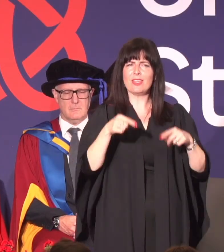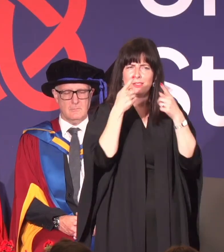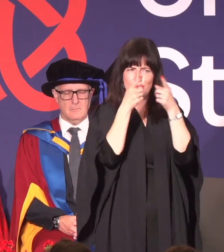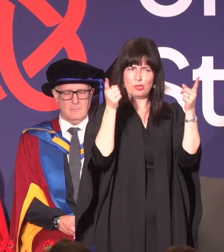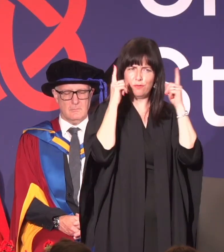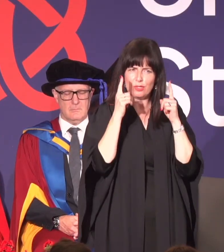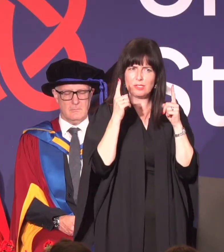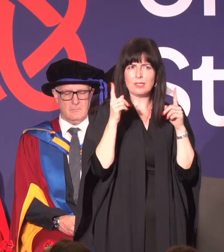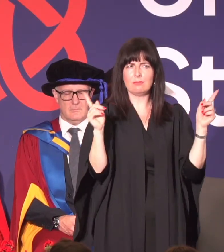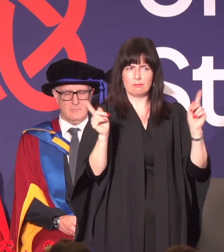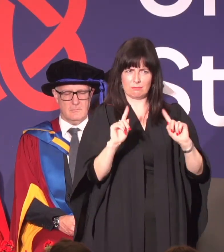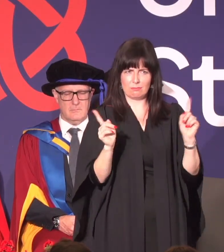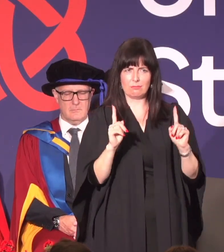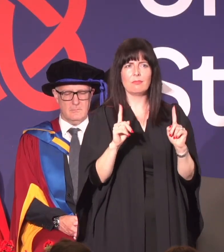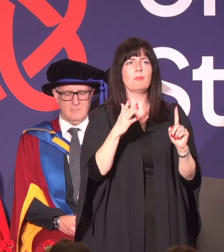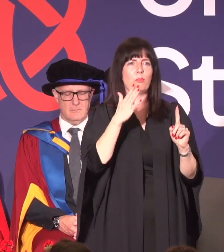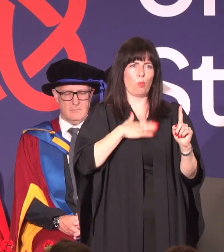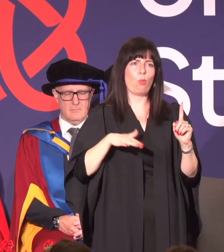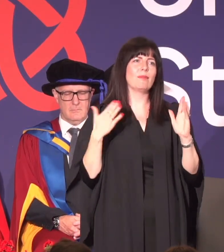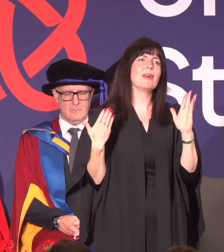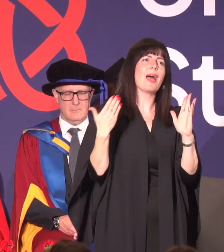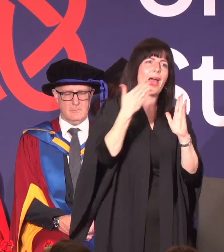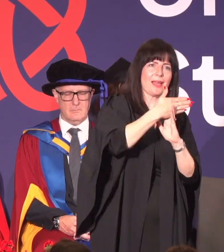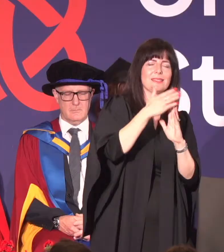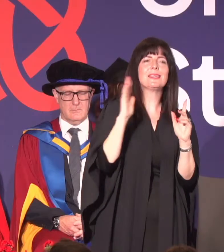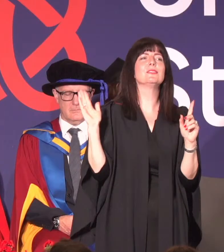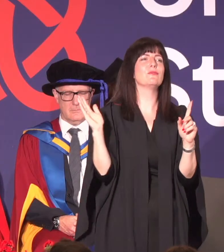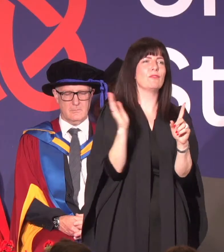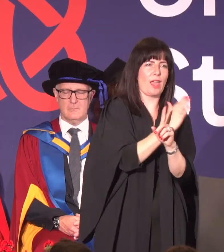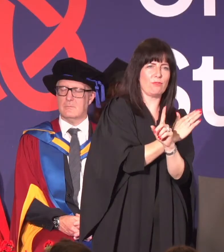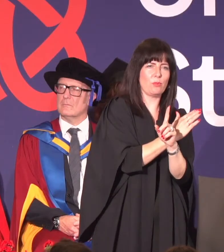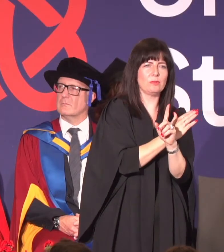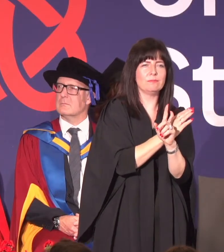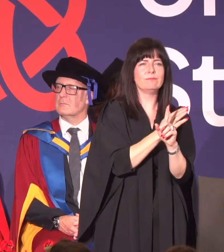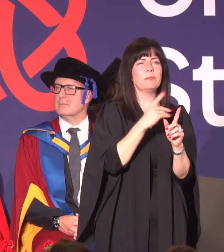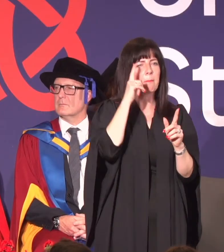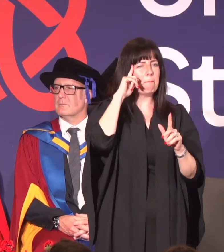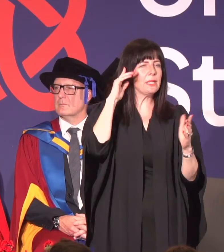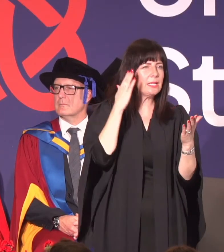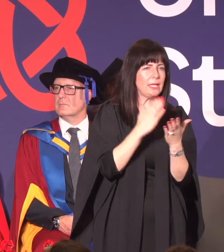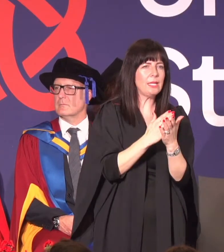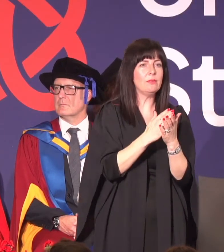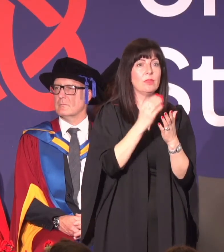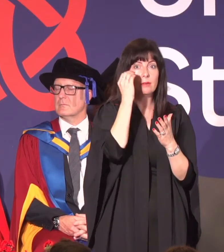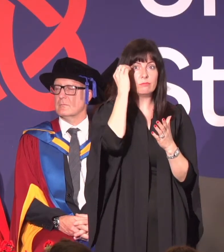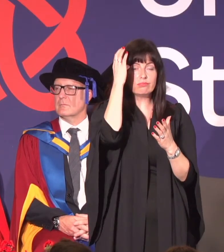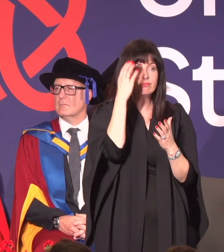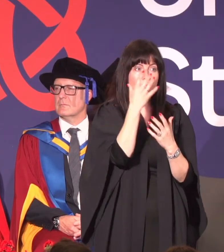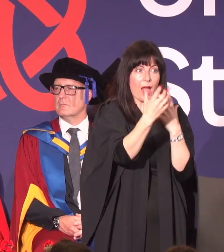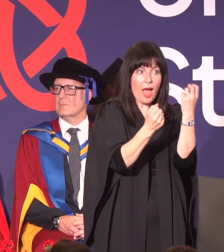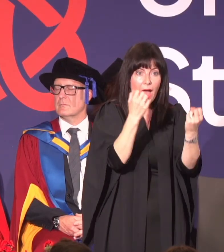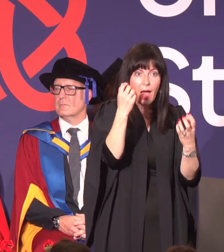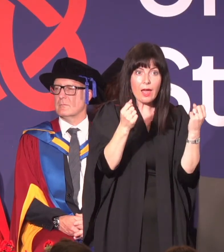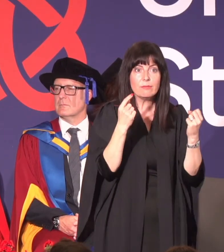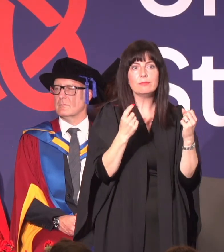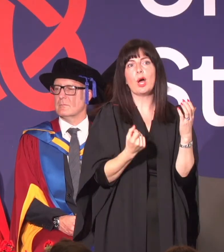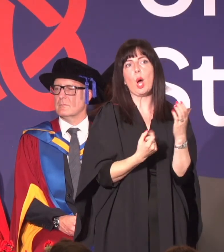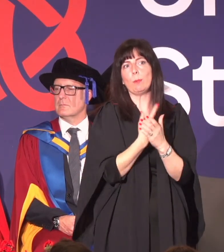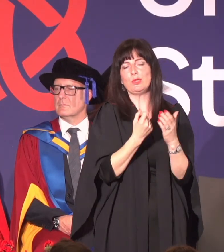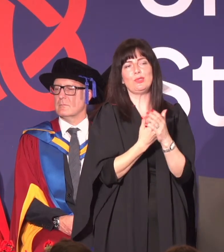that exists to level the playing field, a university driven by the belief that talent is everywhere, but opportunity is